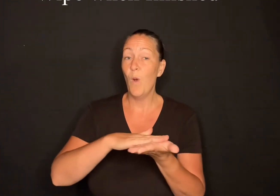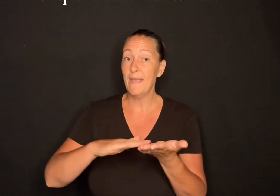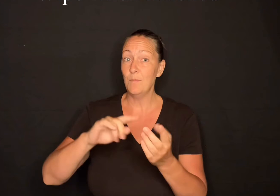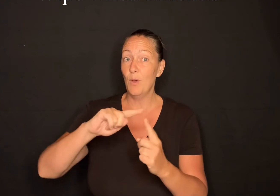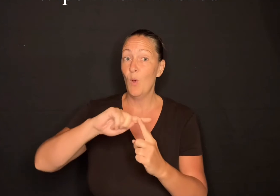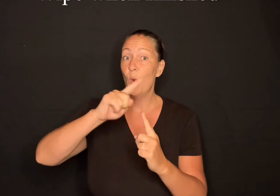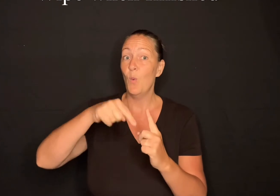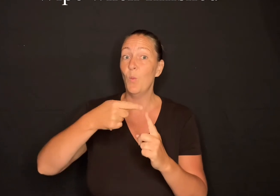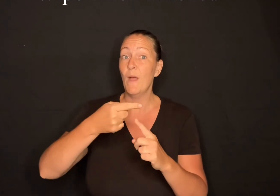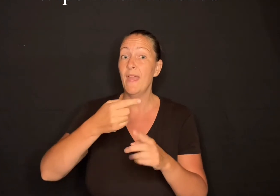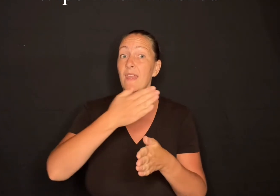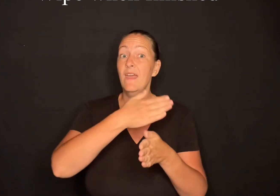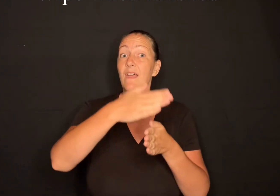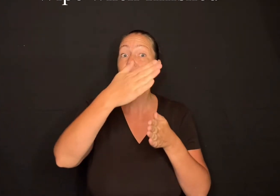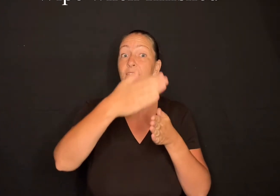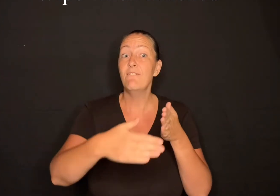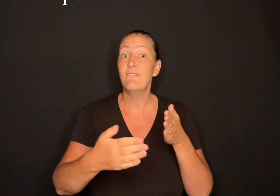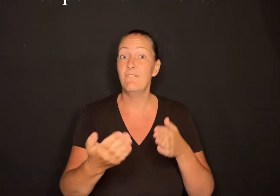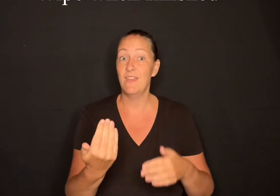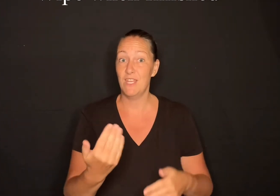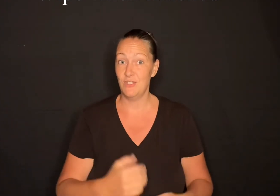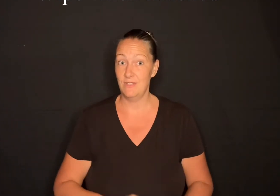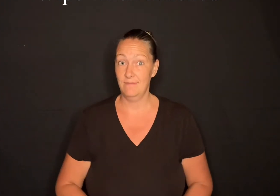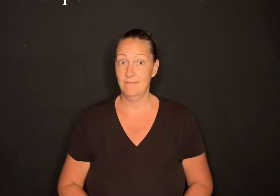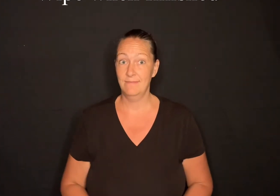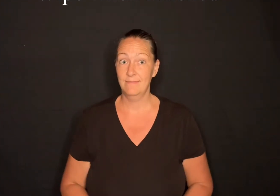Wipe when finished.